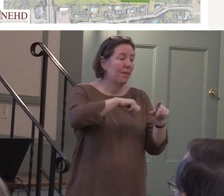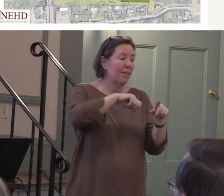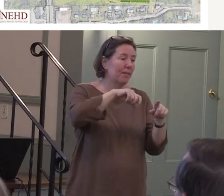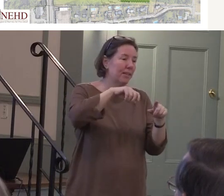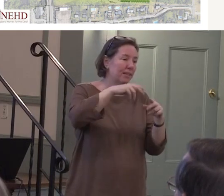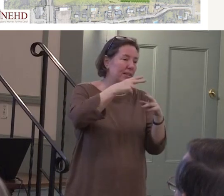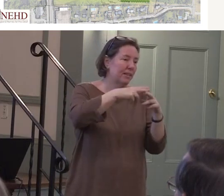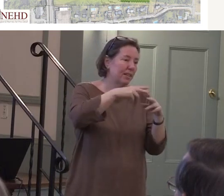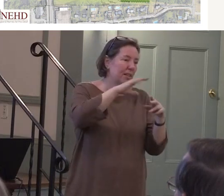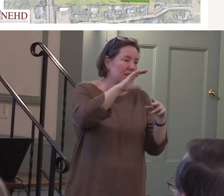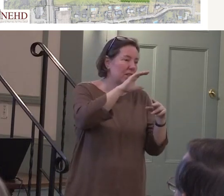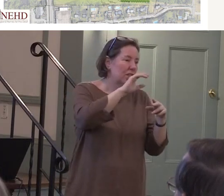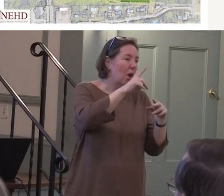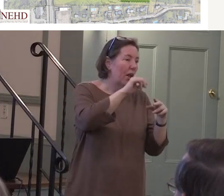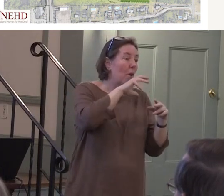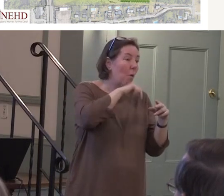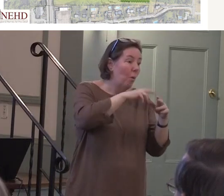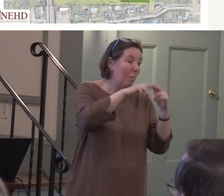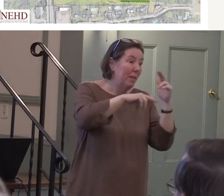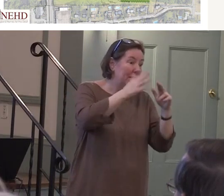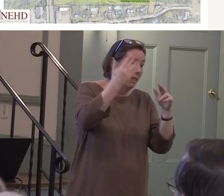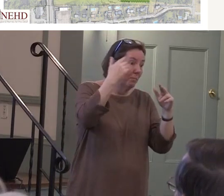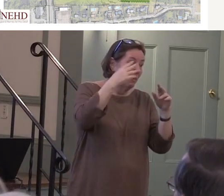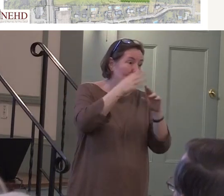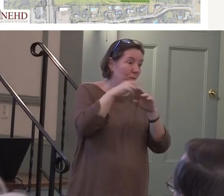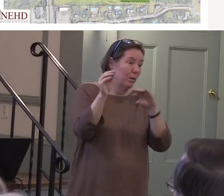is condo that was the old building.